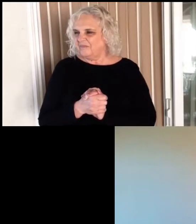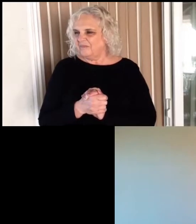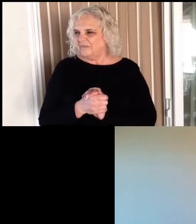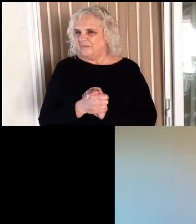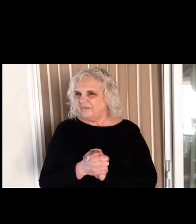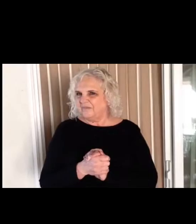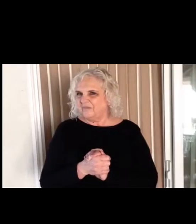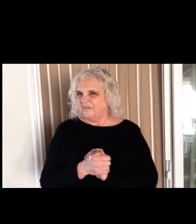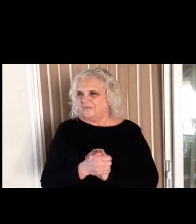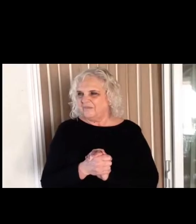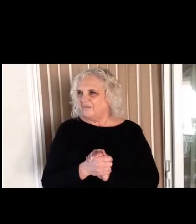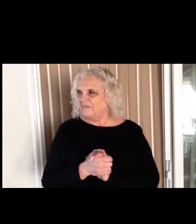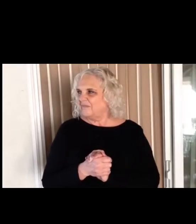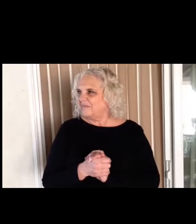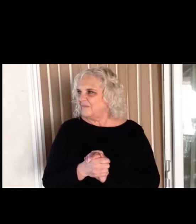No.